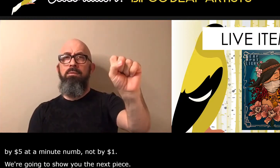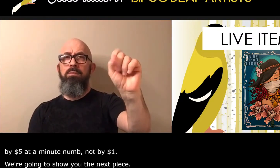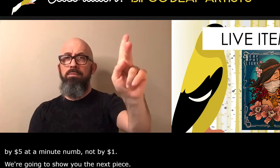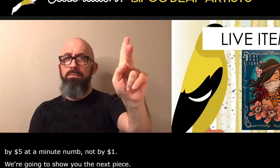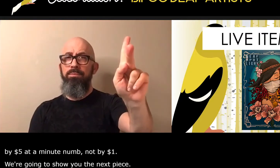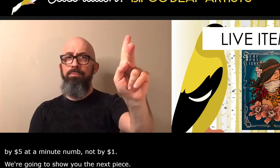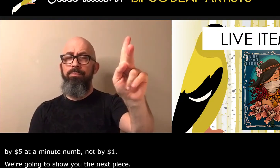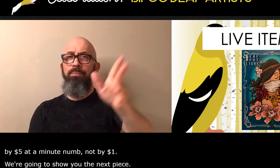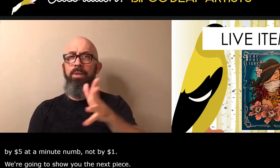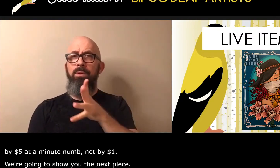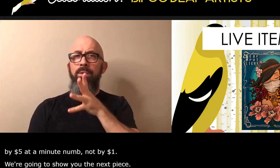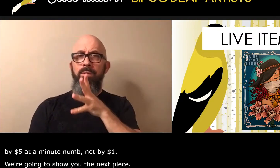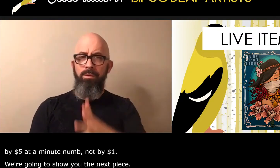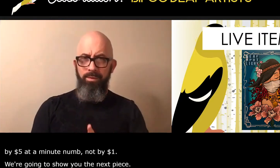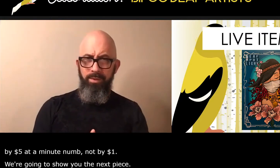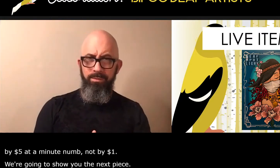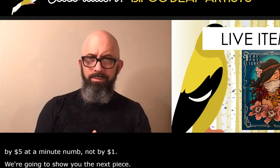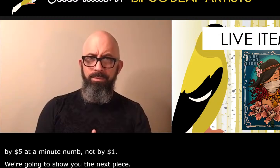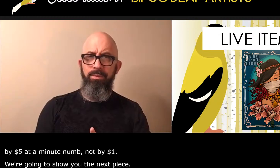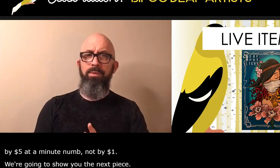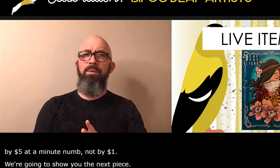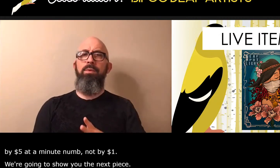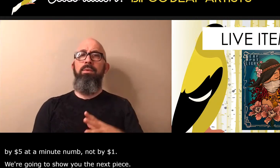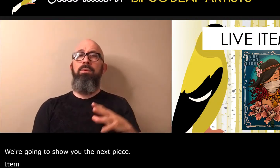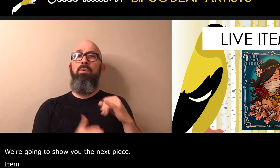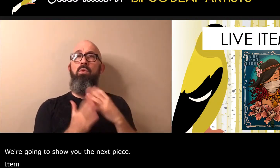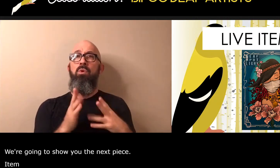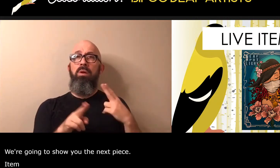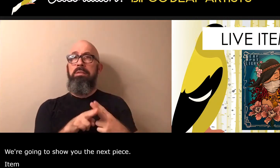Item 5 is entitled Mask Lady.